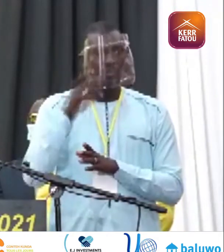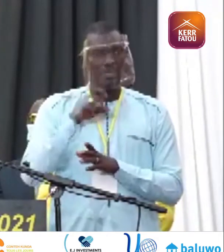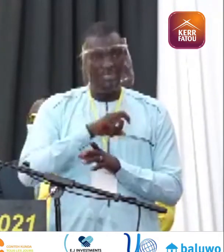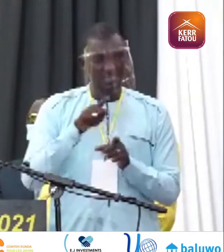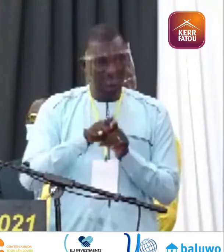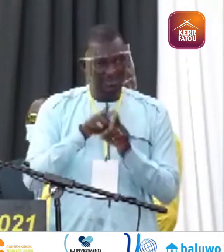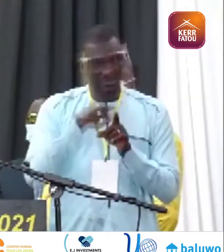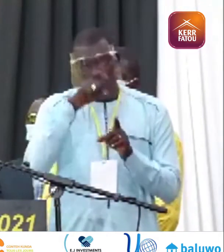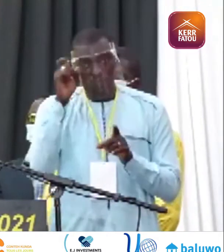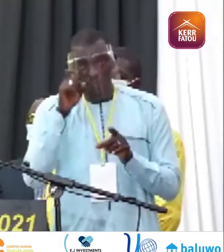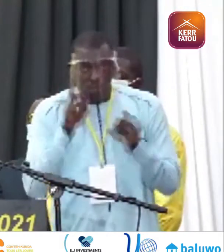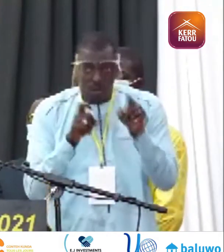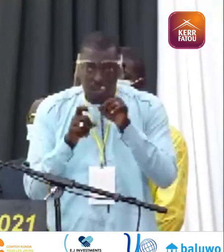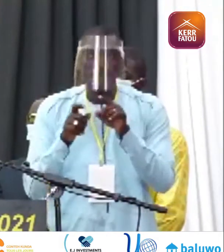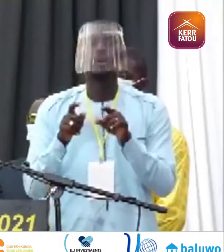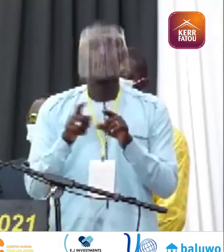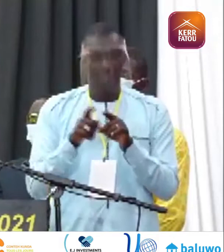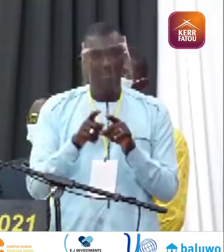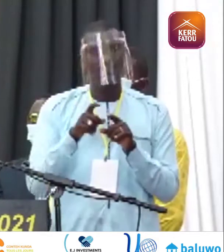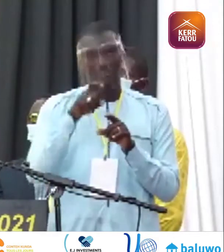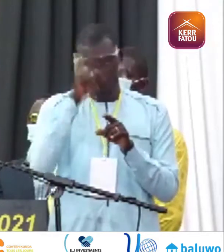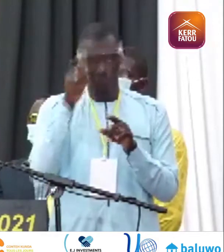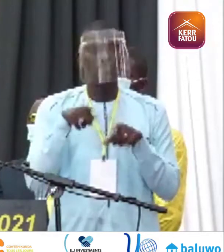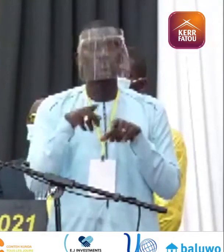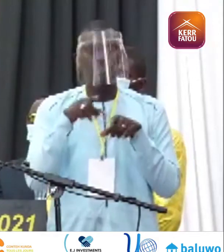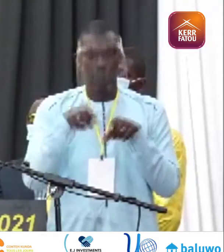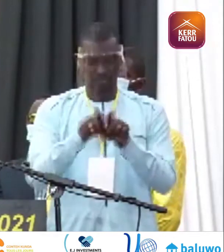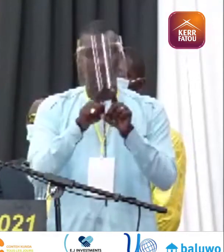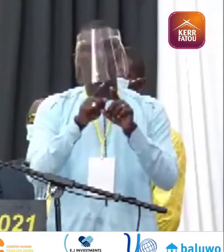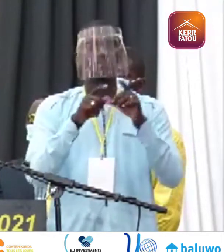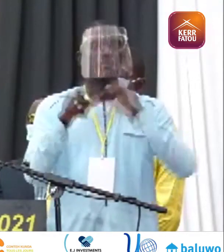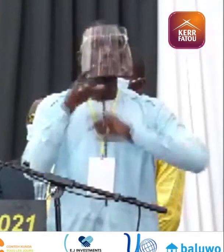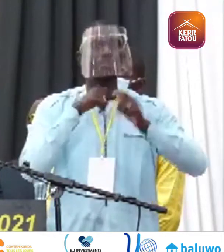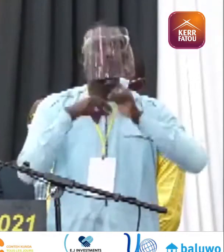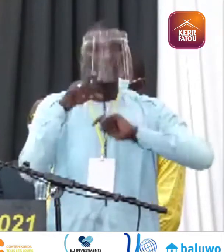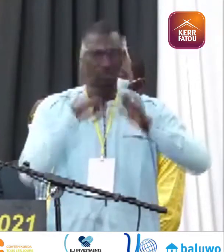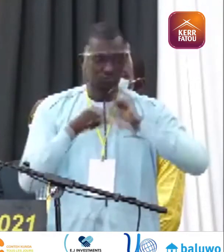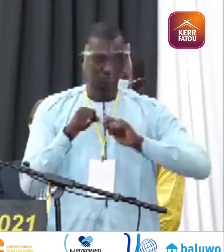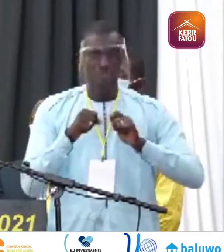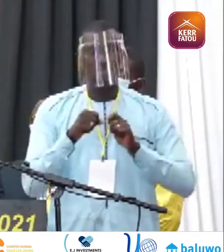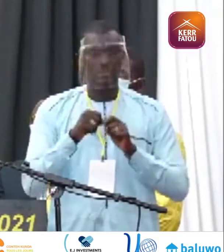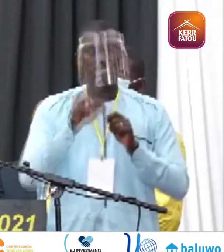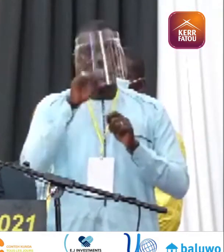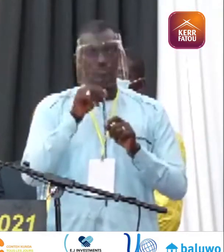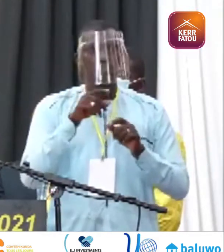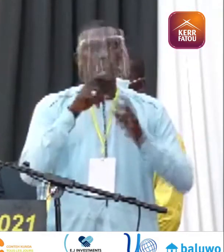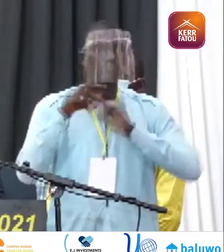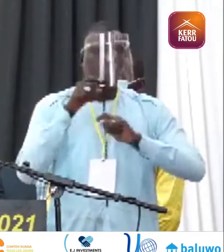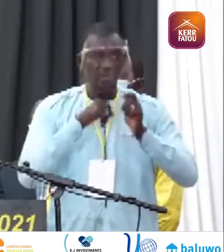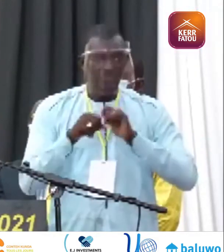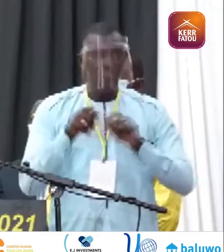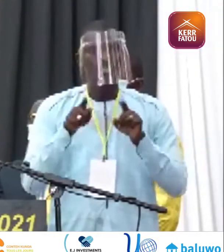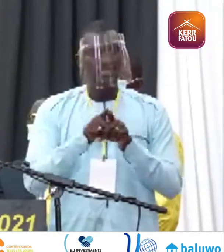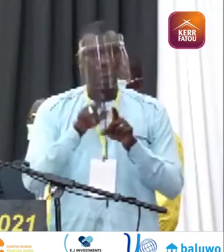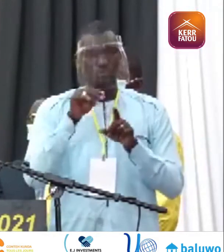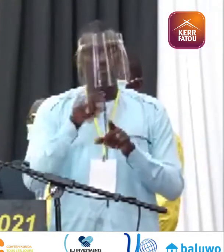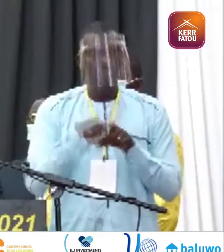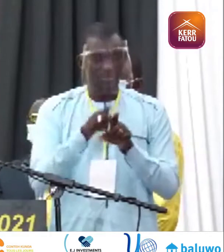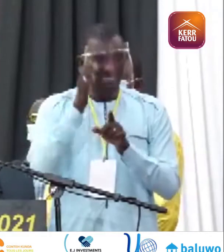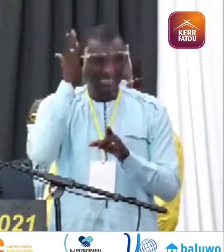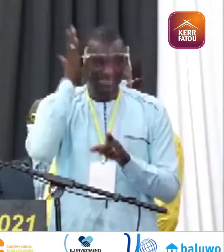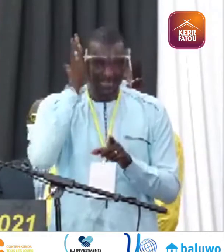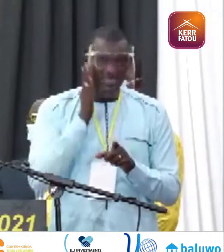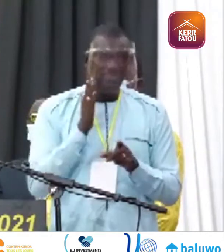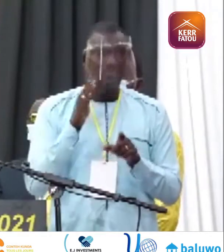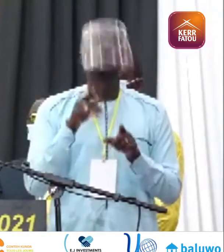organize any event, they do it with perfection. They do it also with determination, with